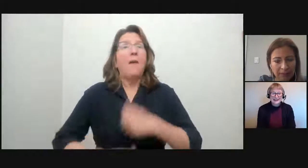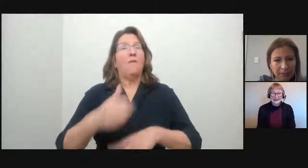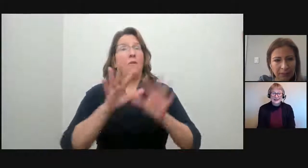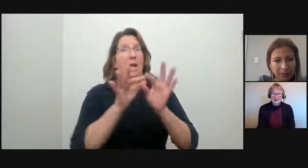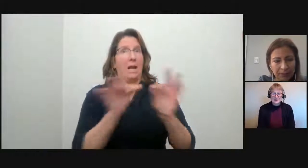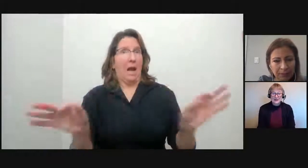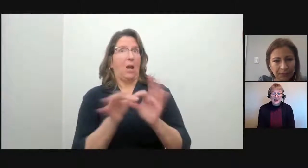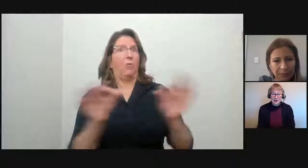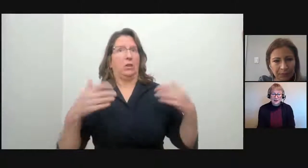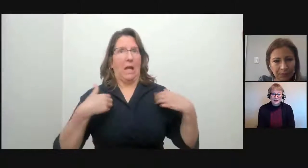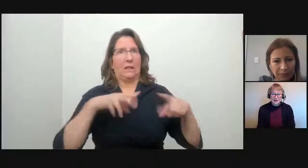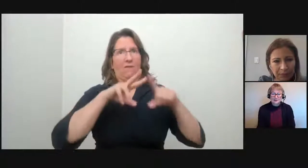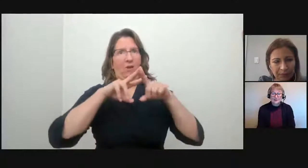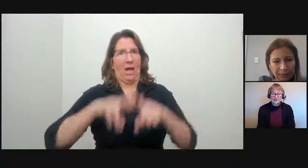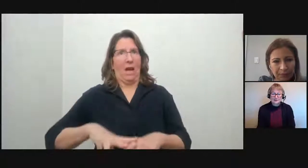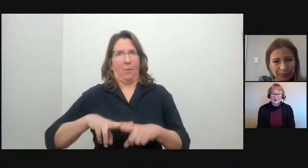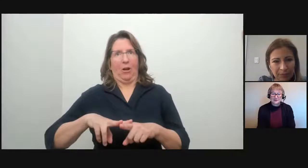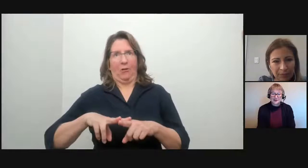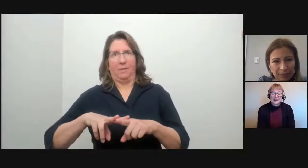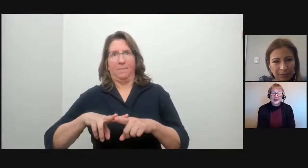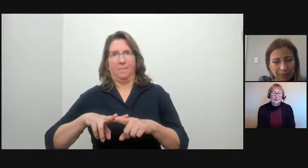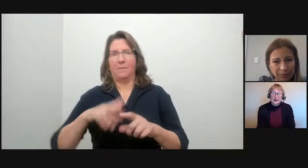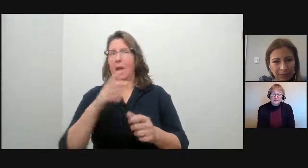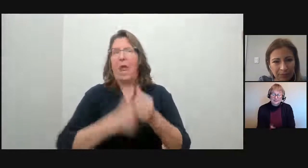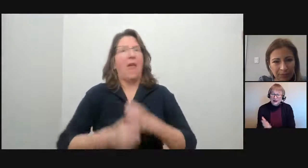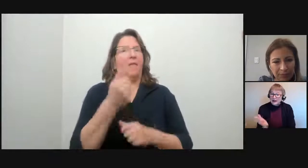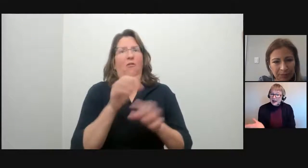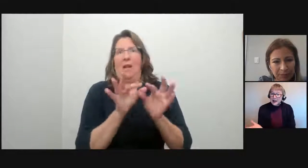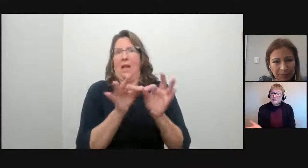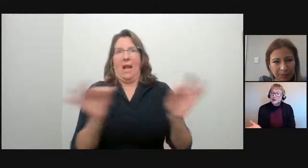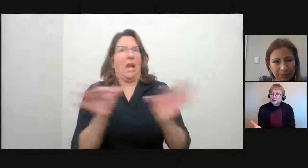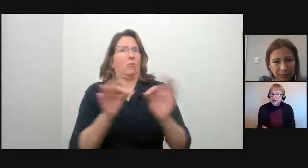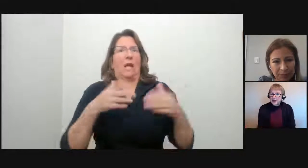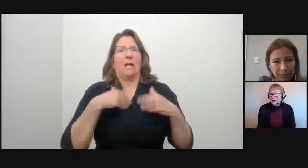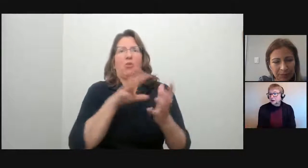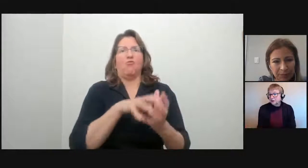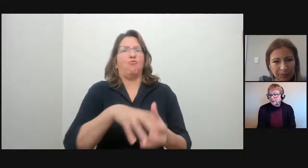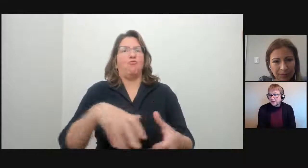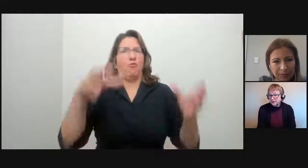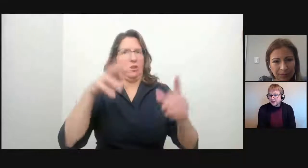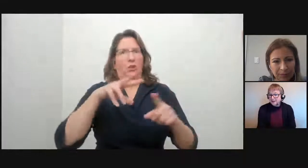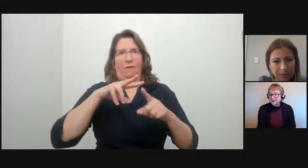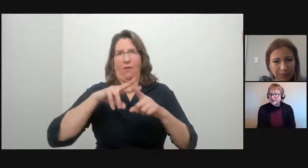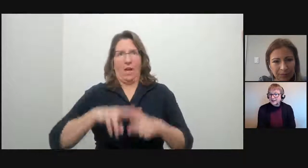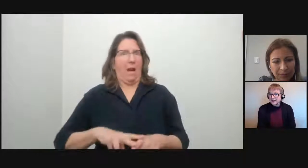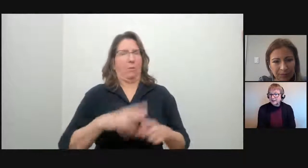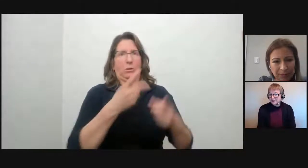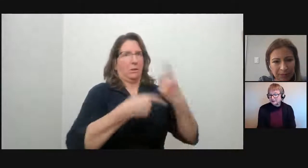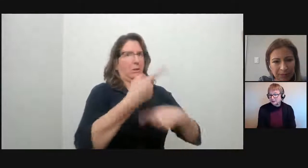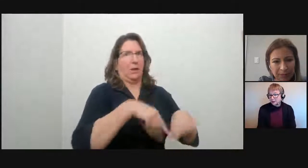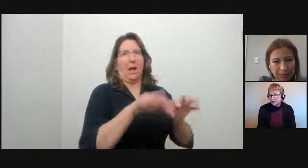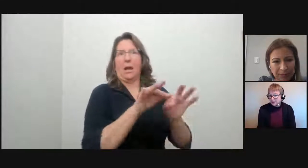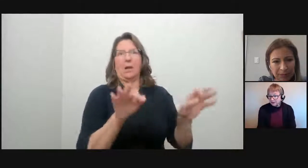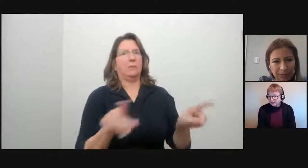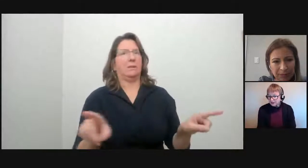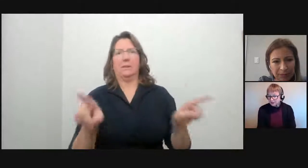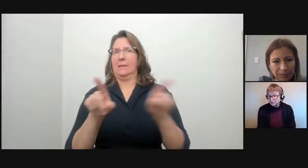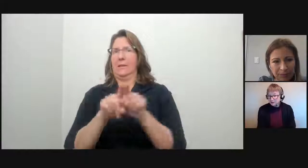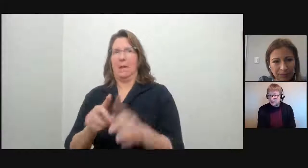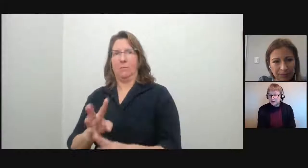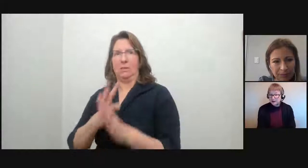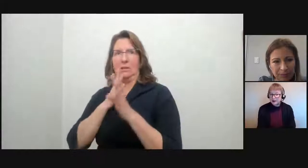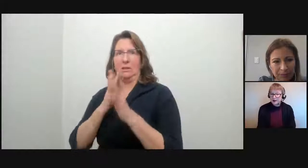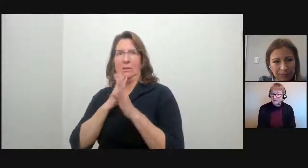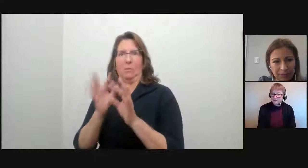Okay, in terms of that question, well, I'm not sure how you're evaluating that sign language as not being